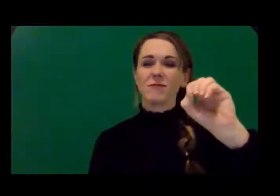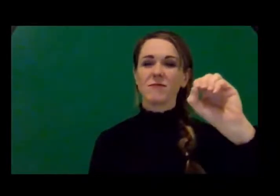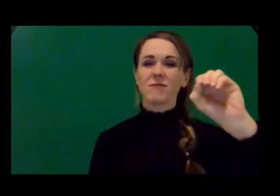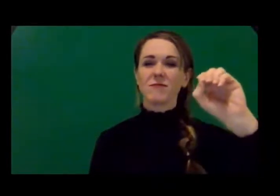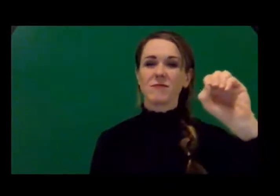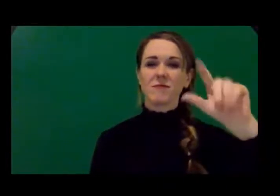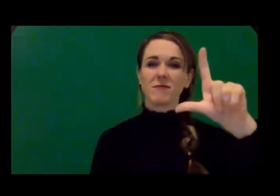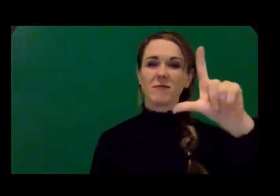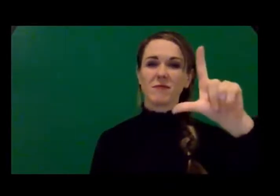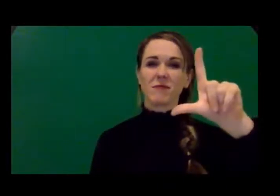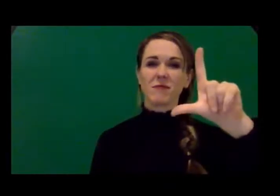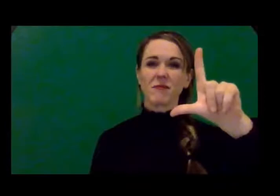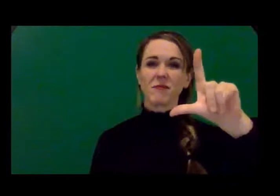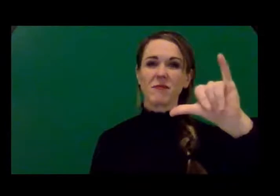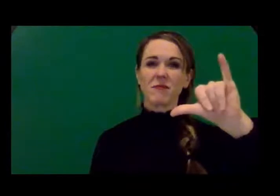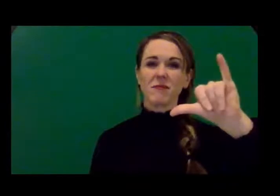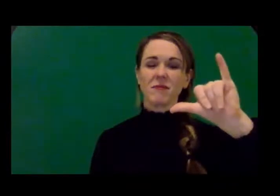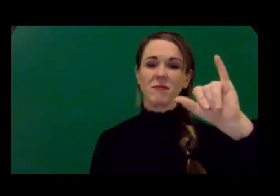a polliwog.